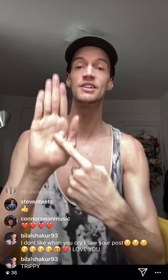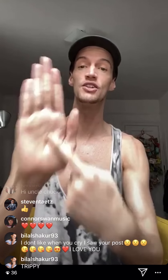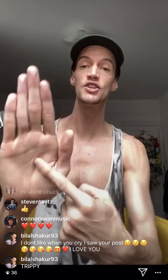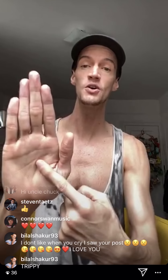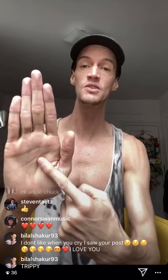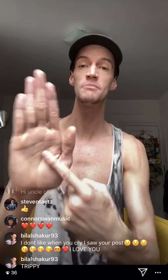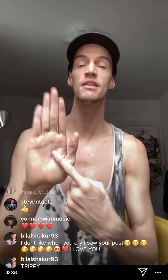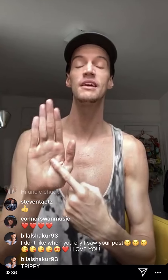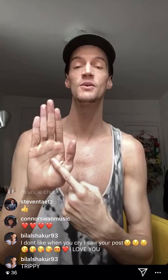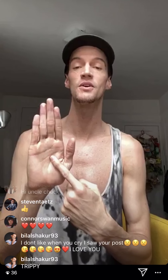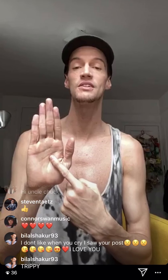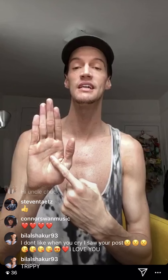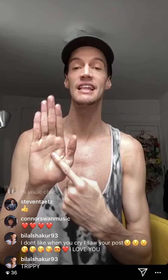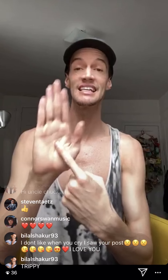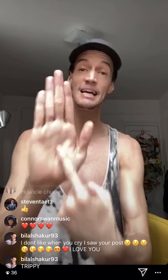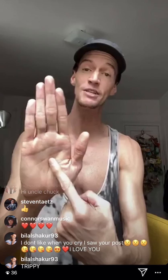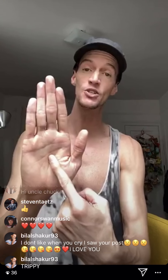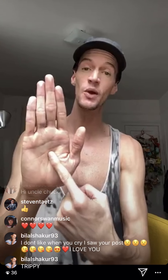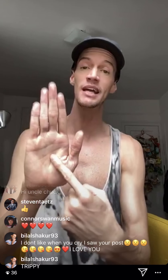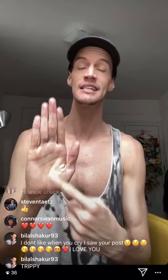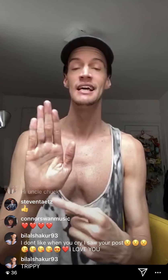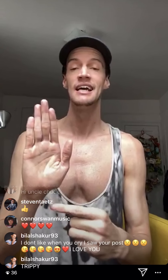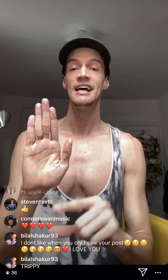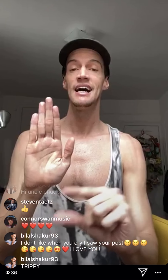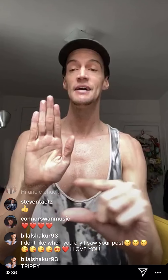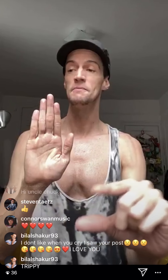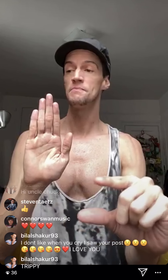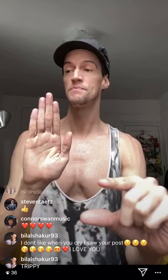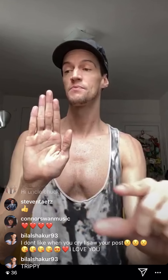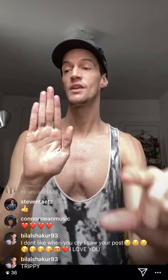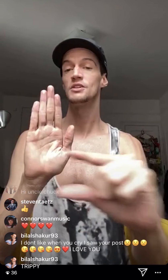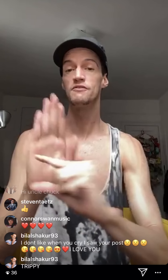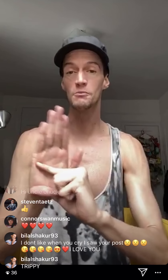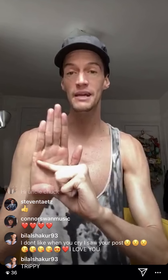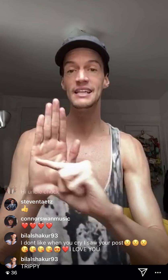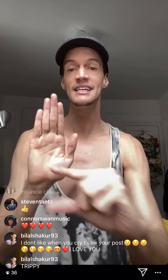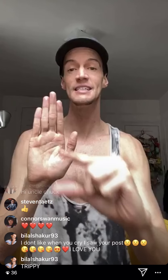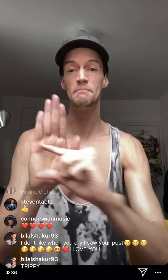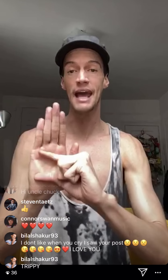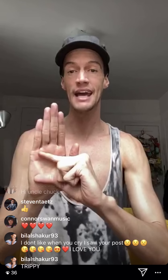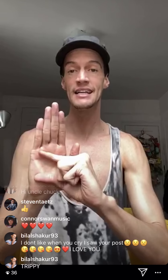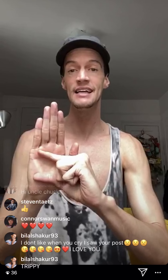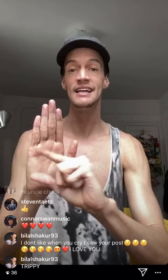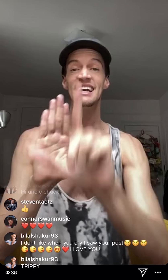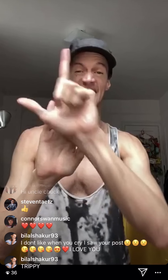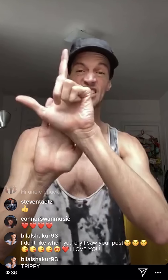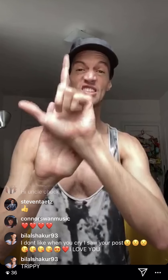show something or to like demonstrate, to forbid, to ban. It's the